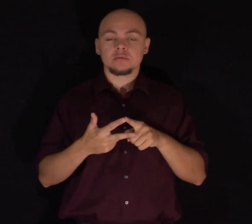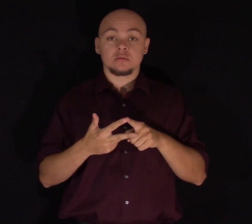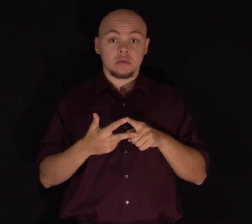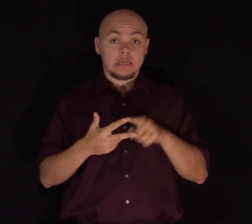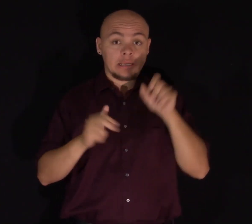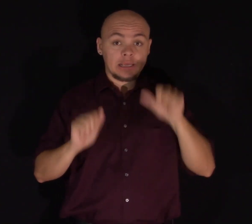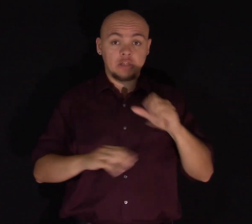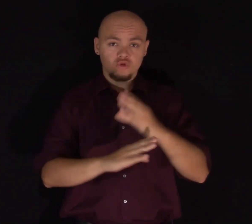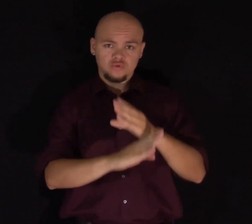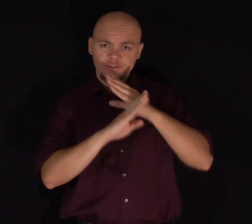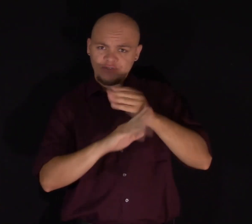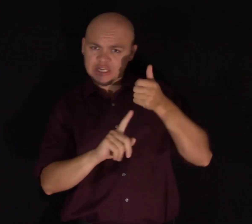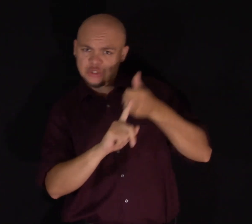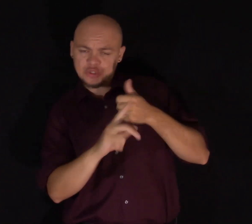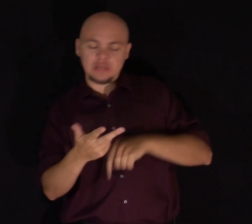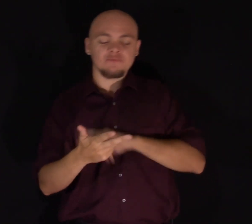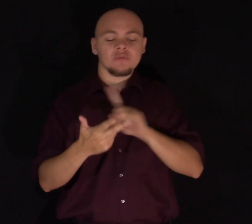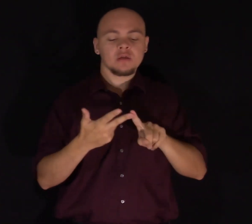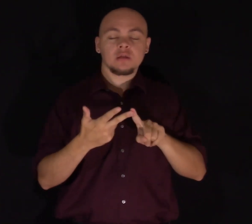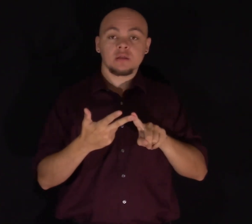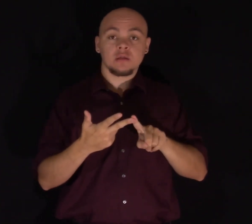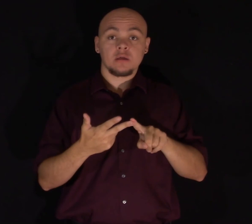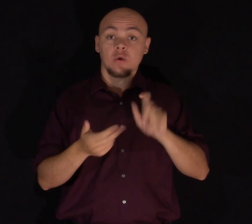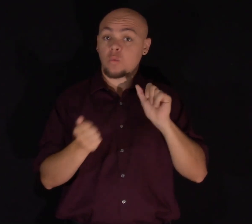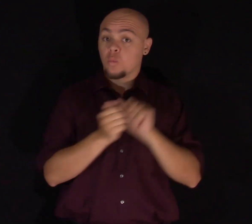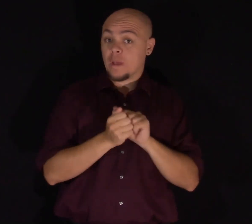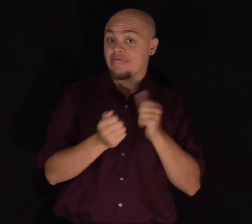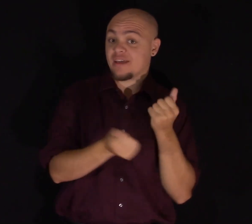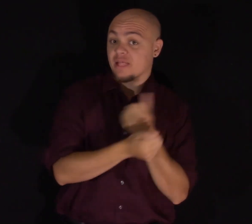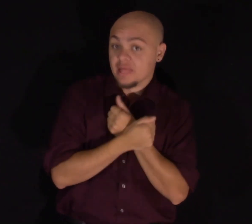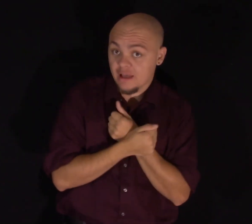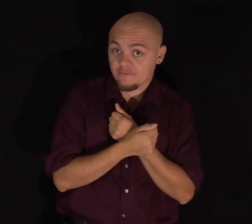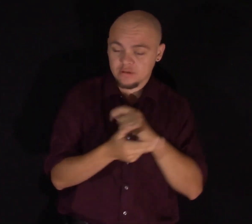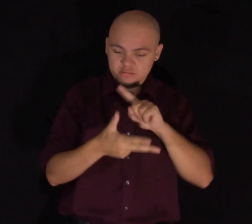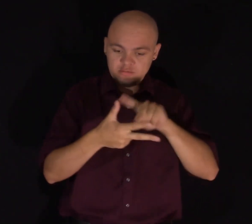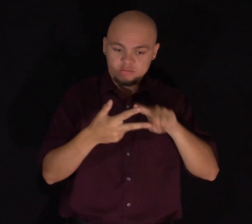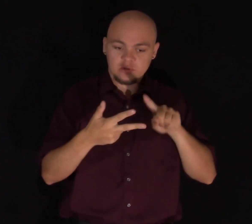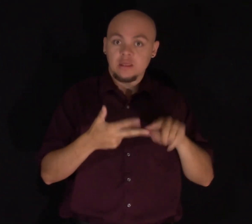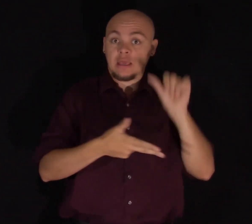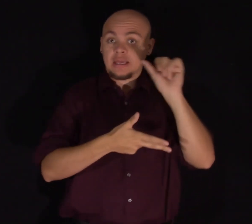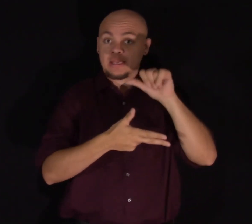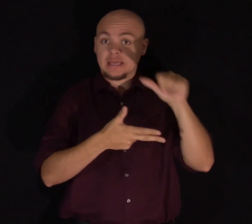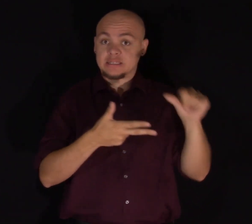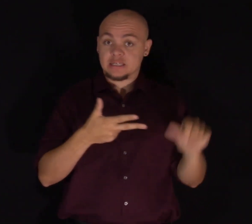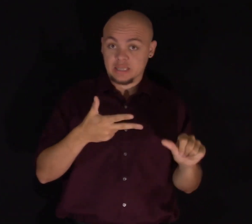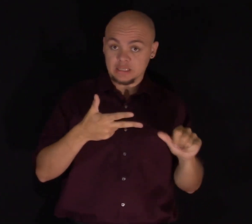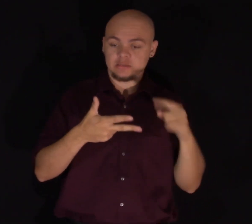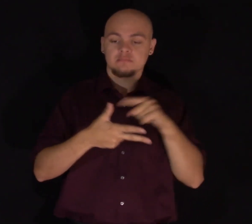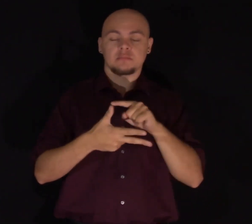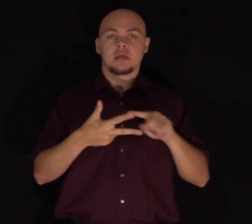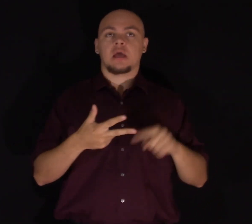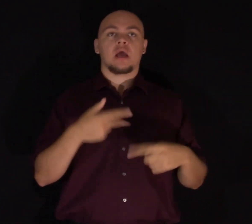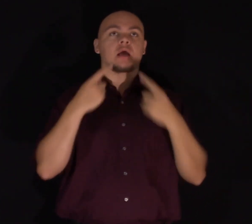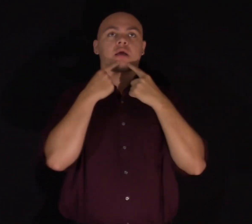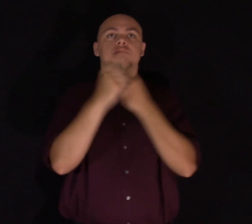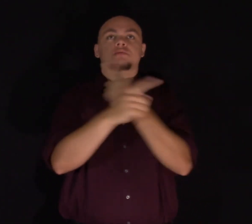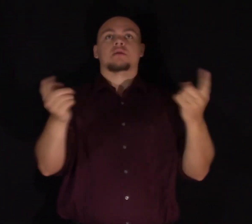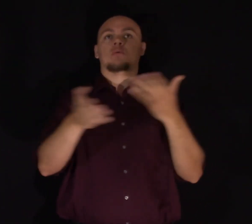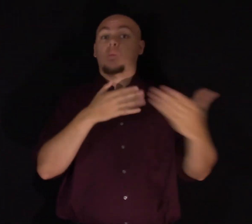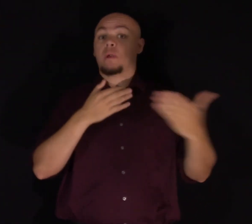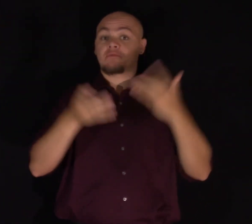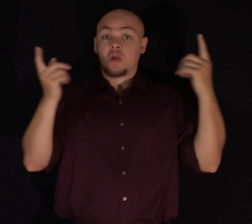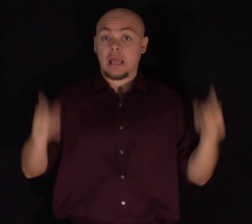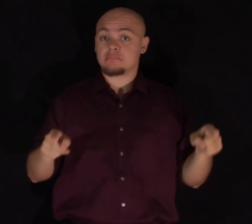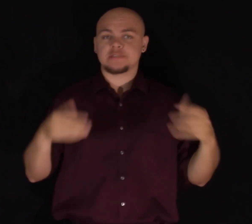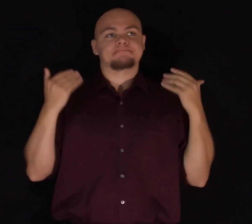you defend it? 3, did you say it with love? If the answer is yes to all 3, I say it and let the chips fall.